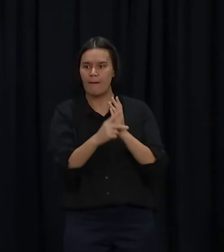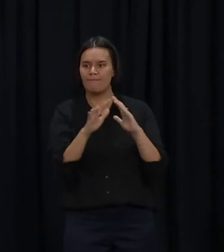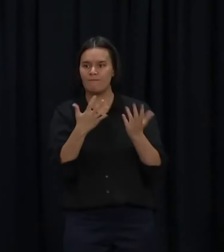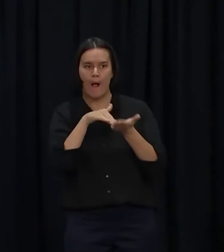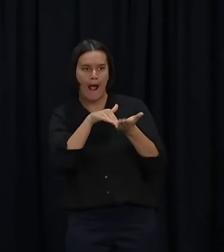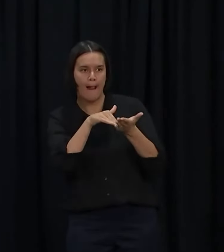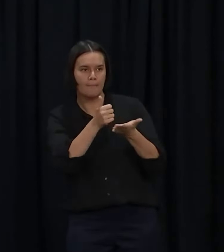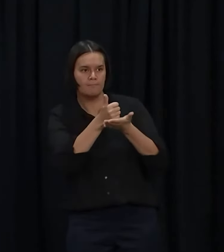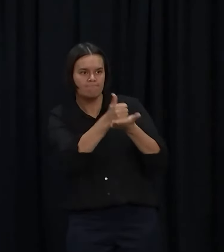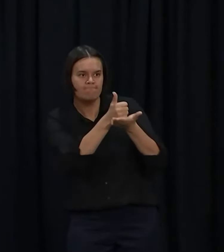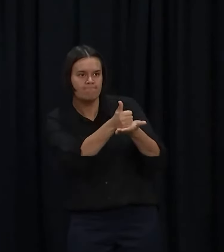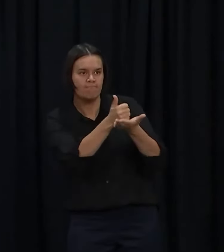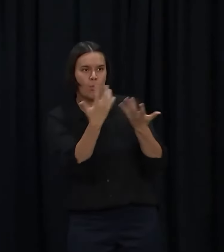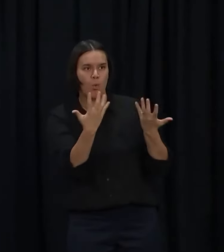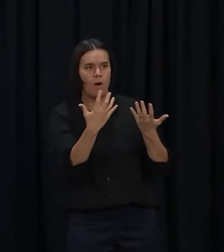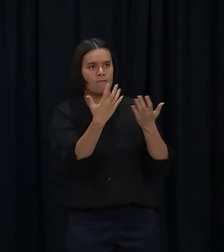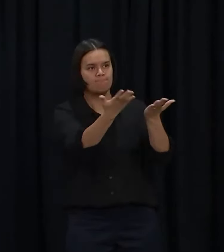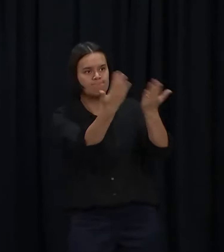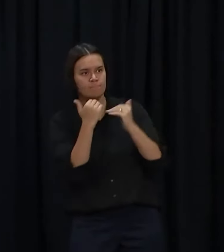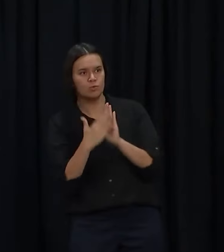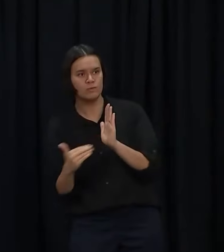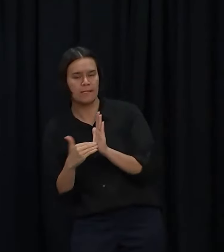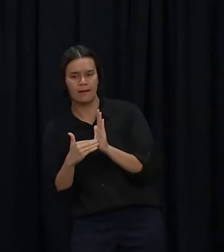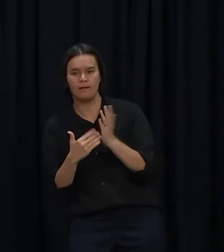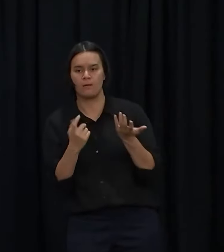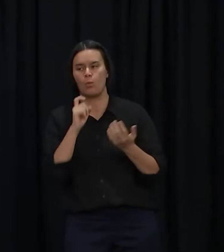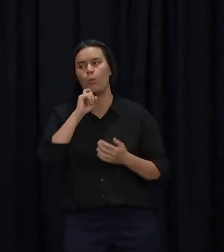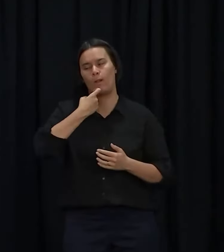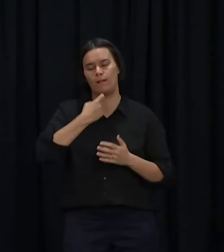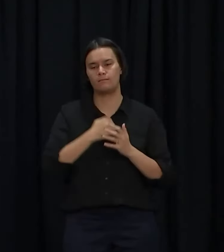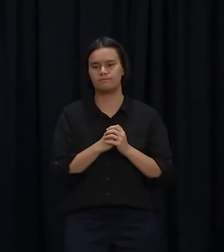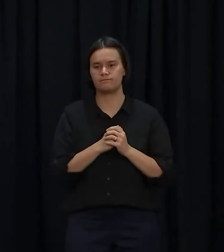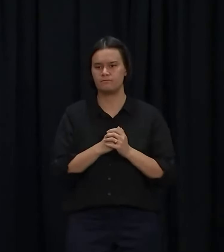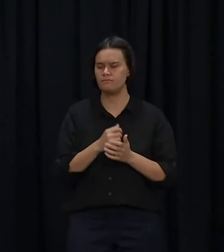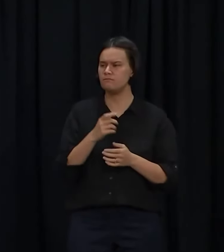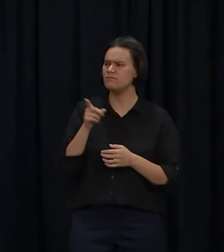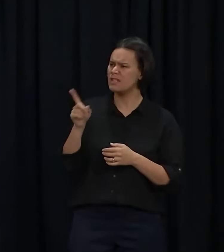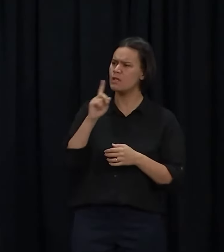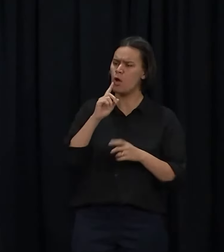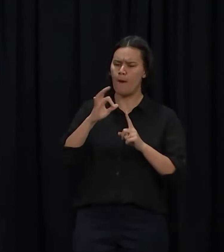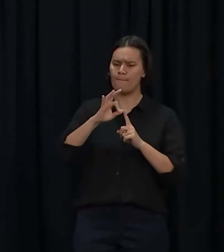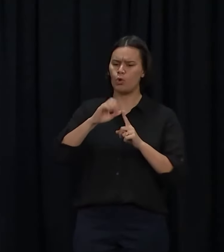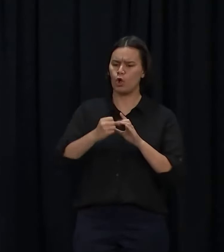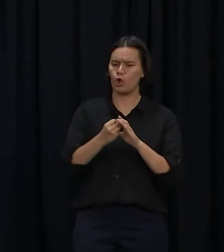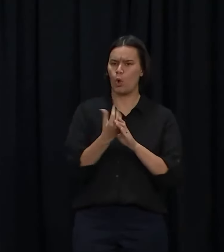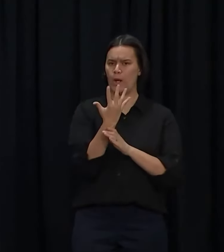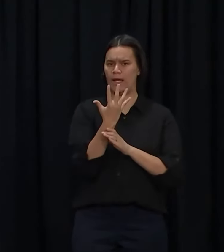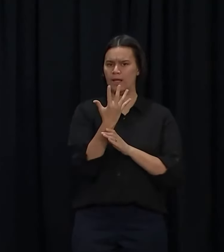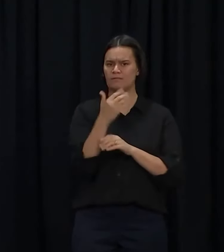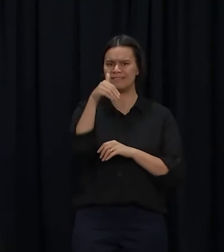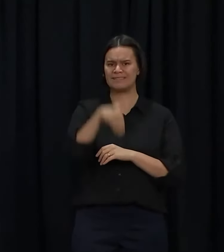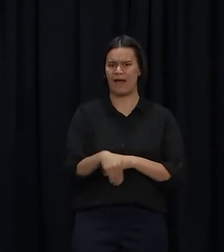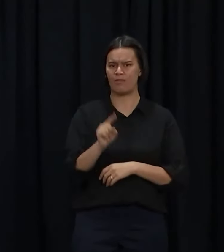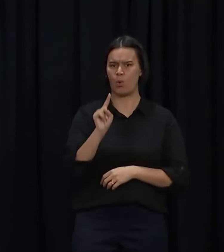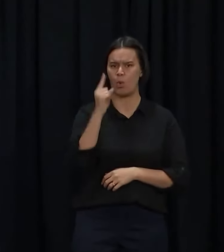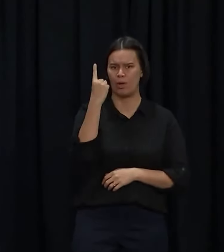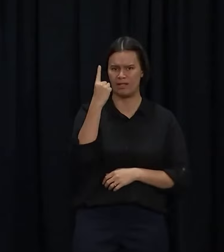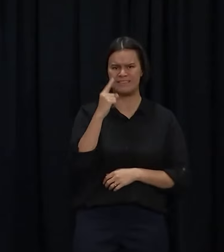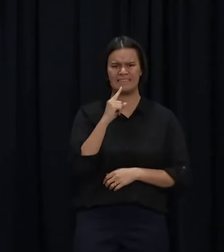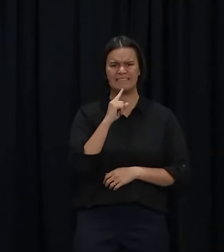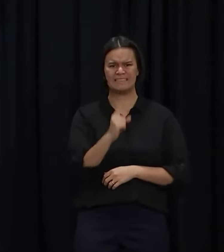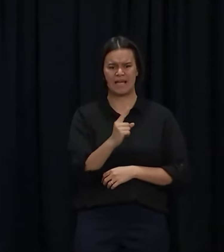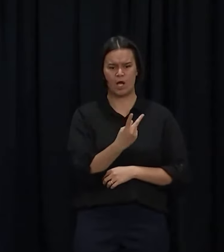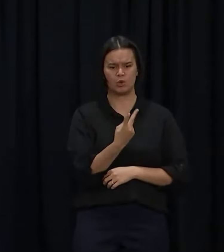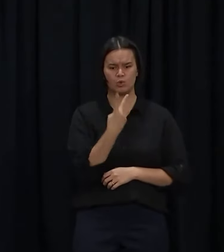Zealand. So on the wedding in Pukekohe, we've been told that up to 250 people from all around the country were there.